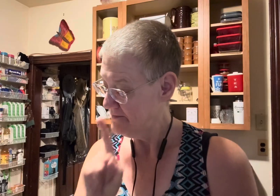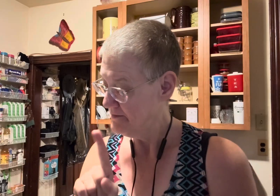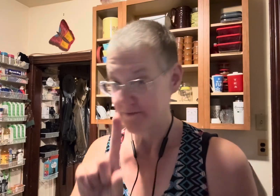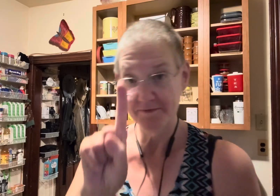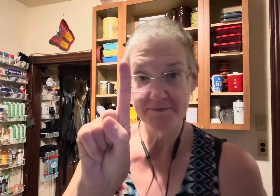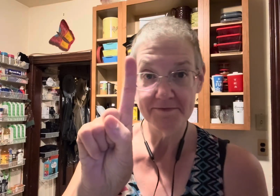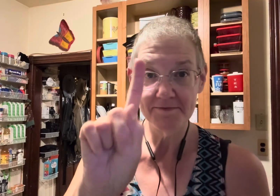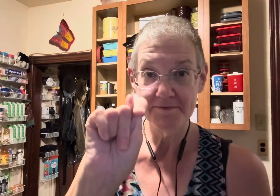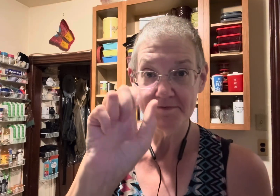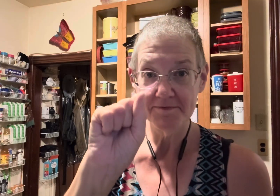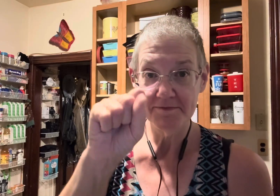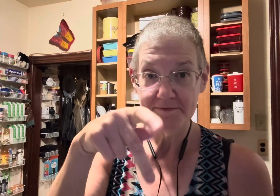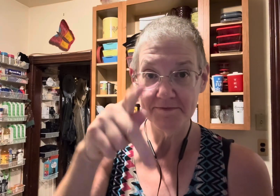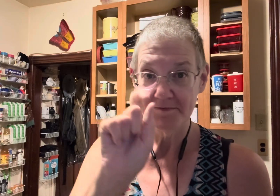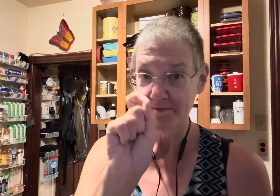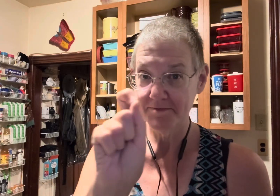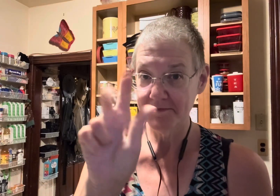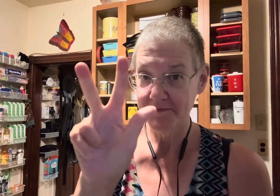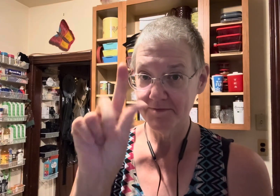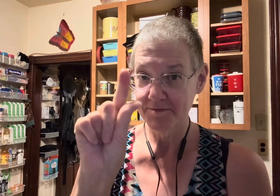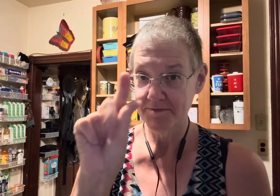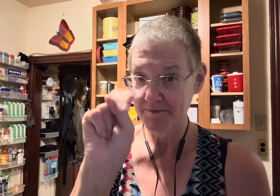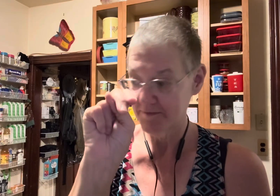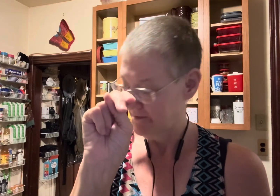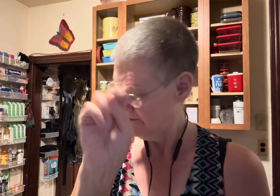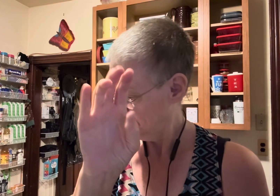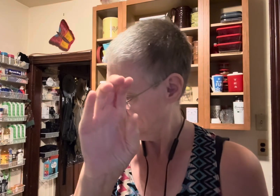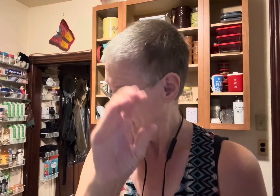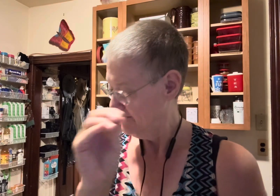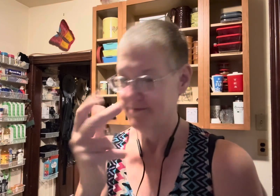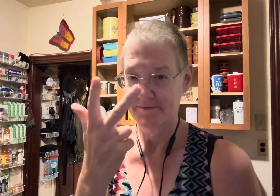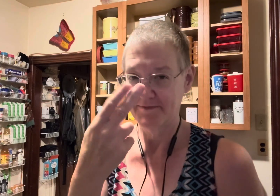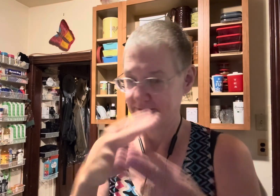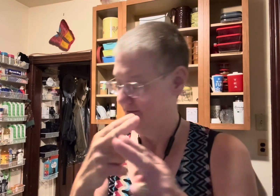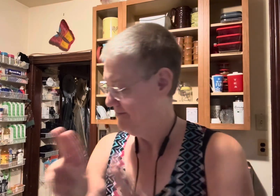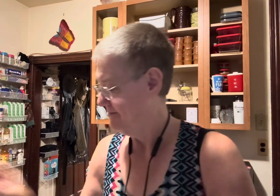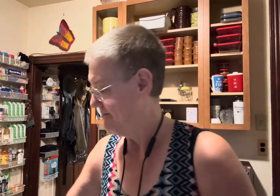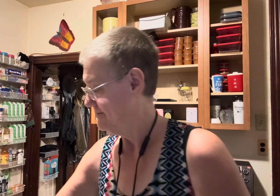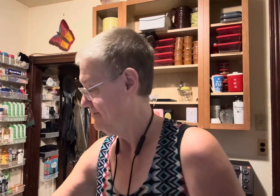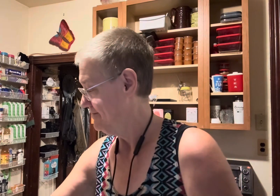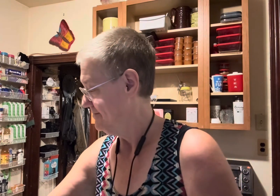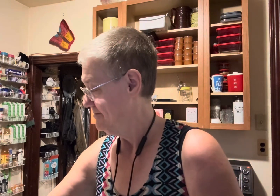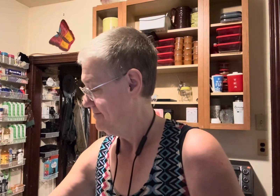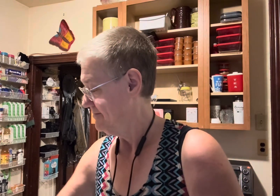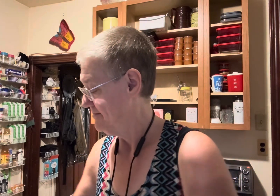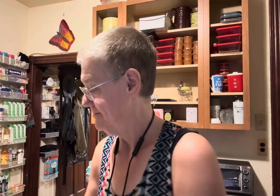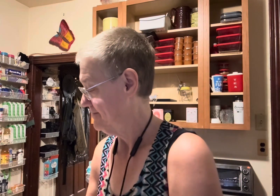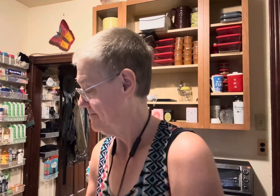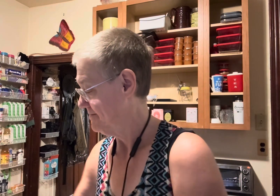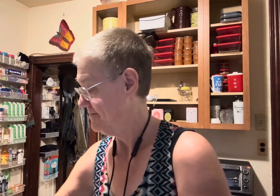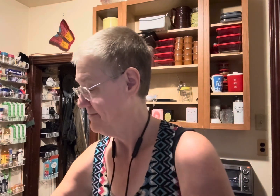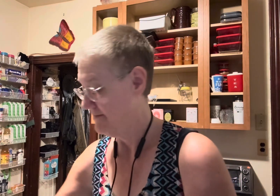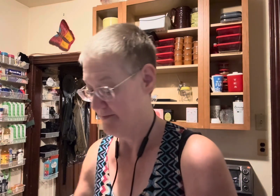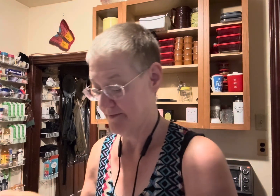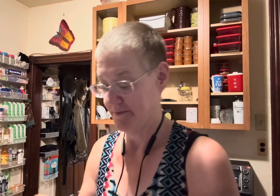1 teaspoon is 0.3 grams of net carbs, and the 3 eggs.